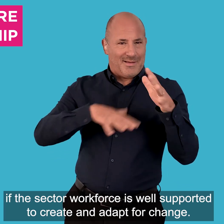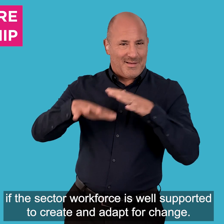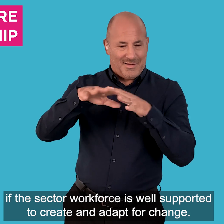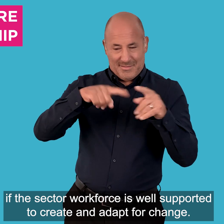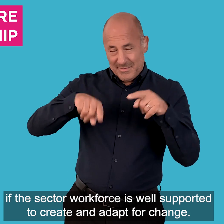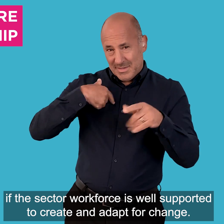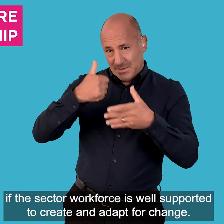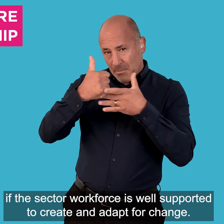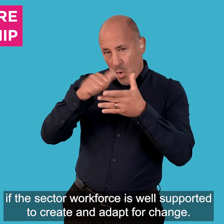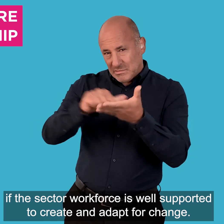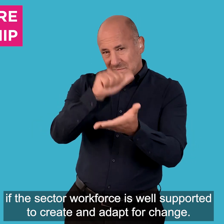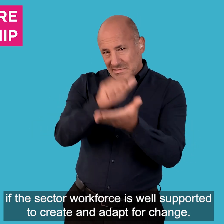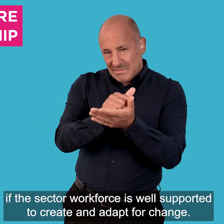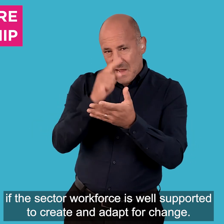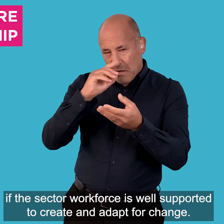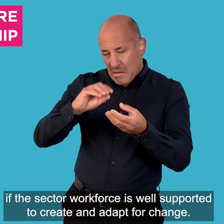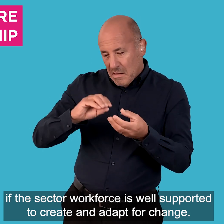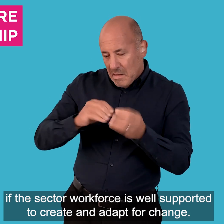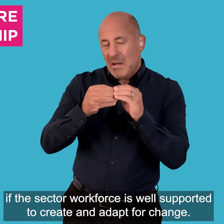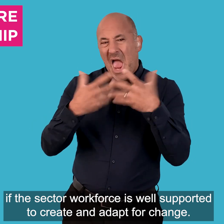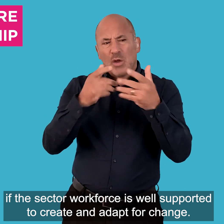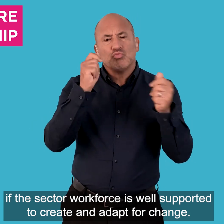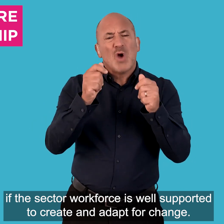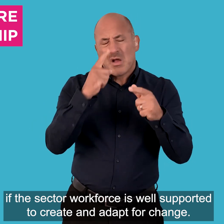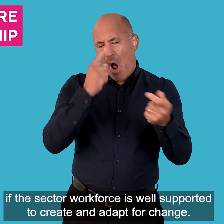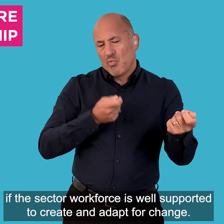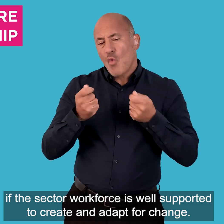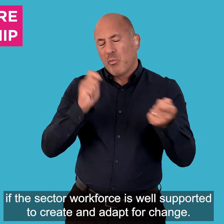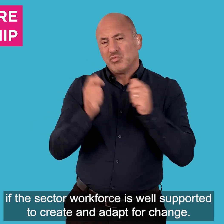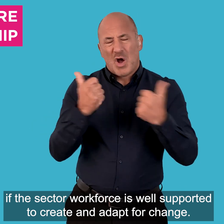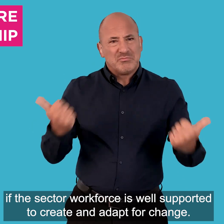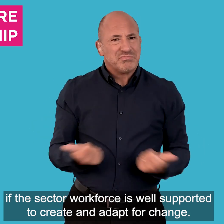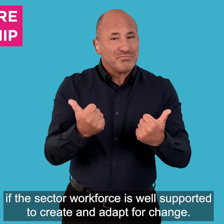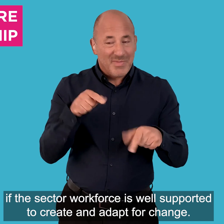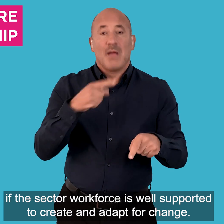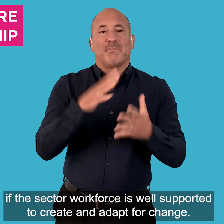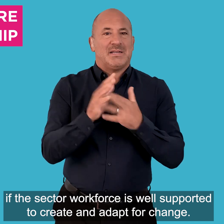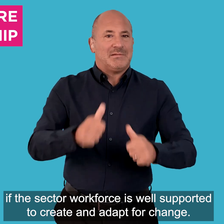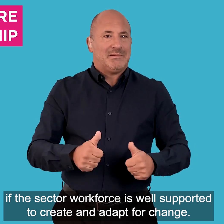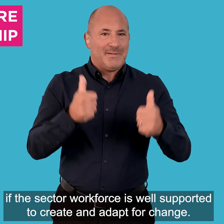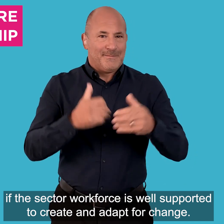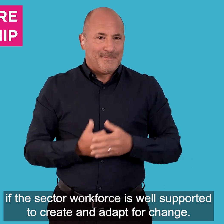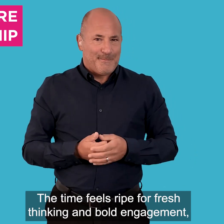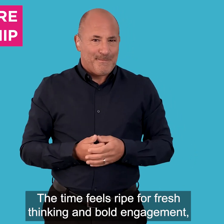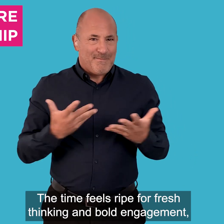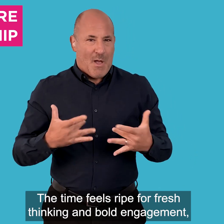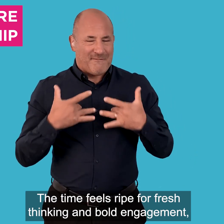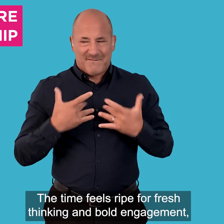if the sector workforce is well supported to create and adapt for change. The time